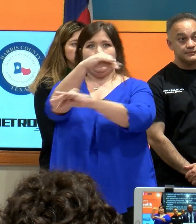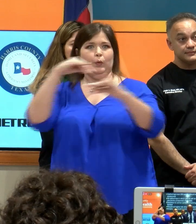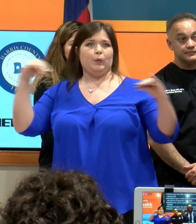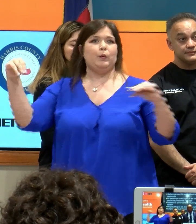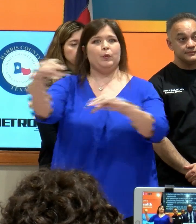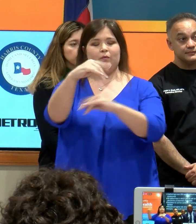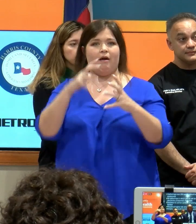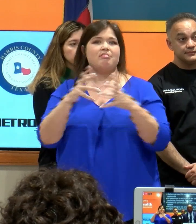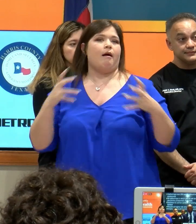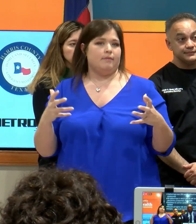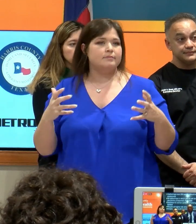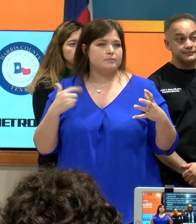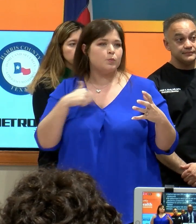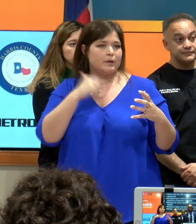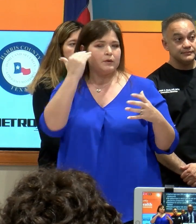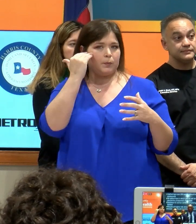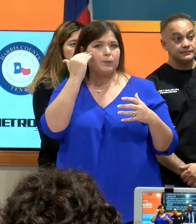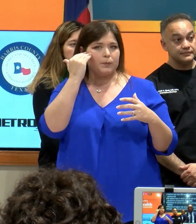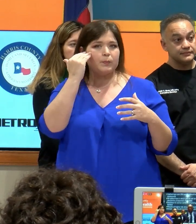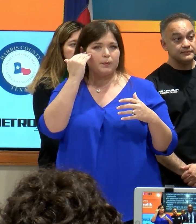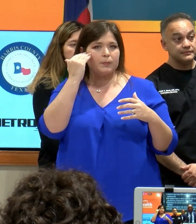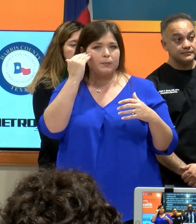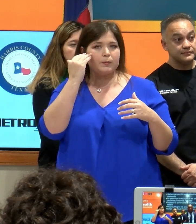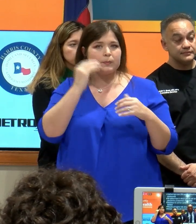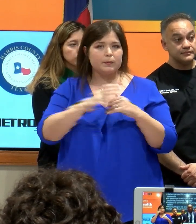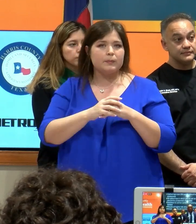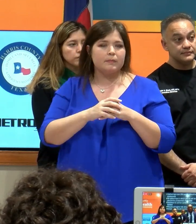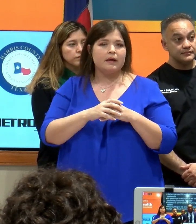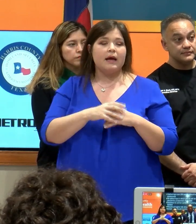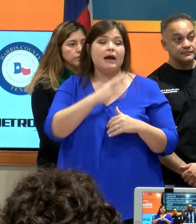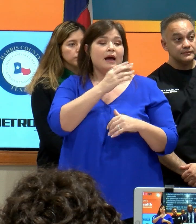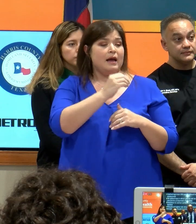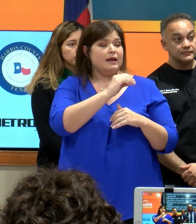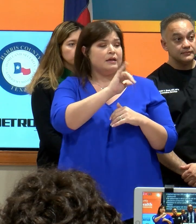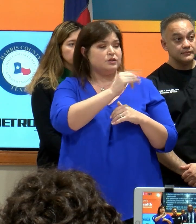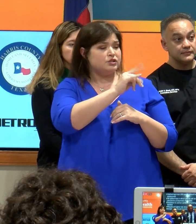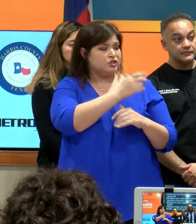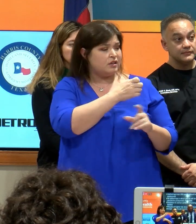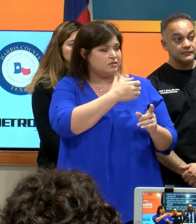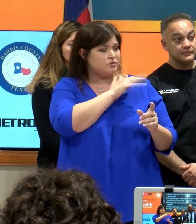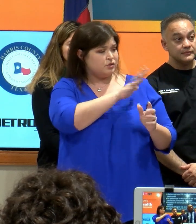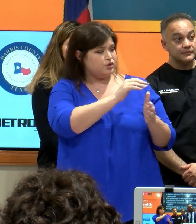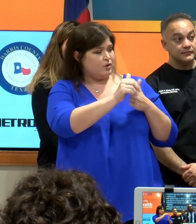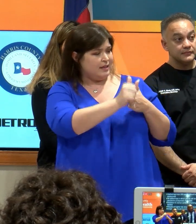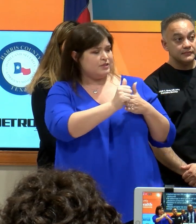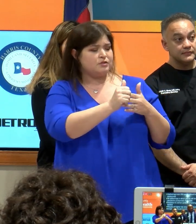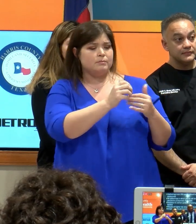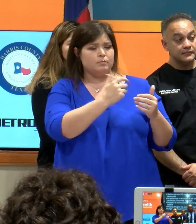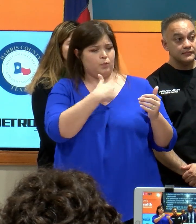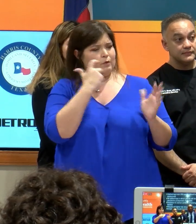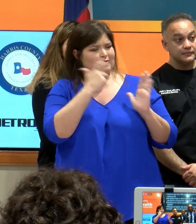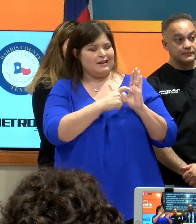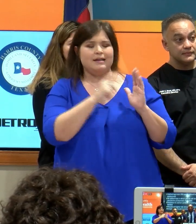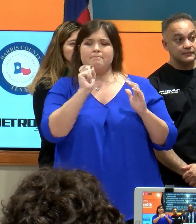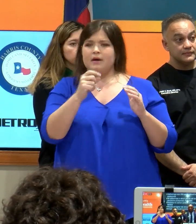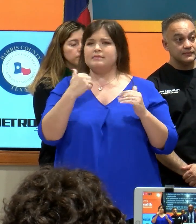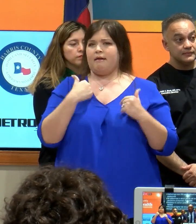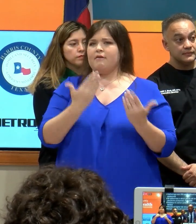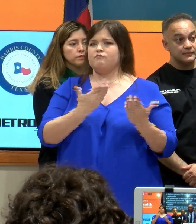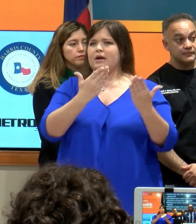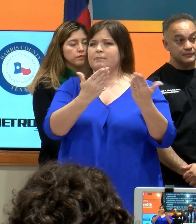also recognize that we need a set of recommendations that